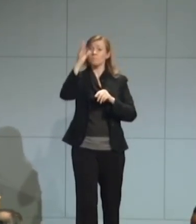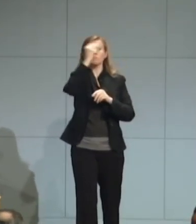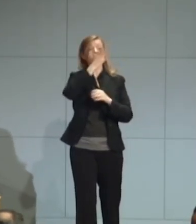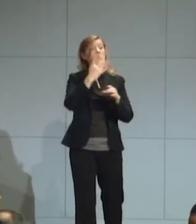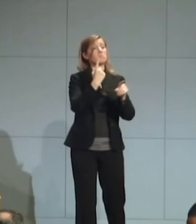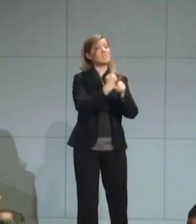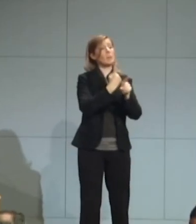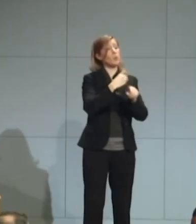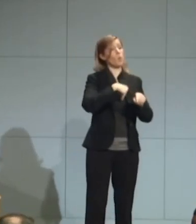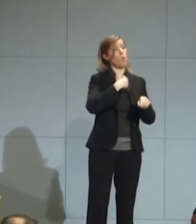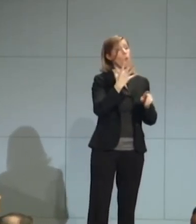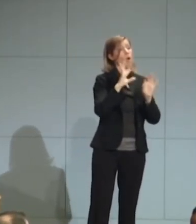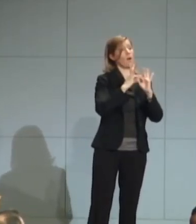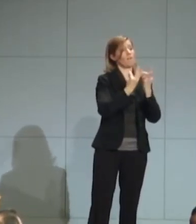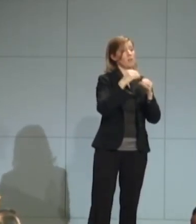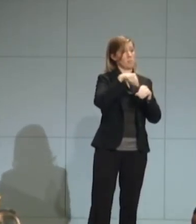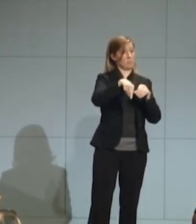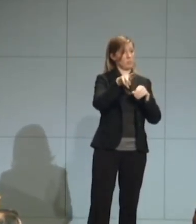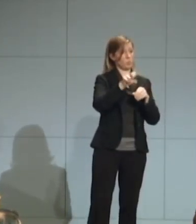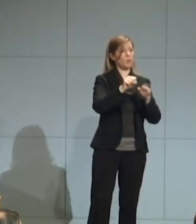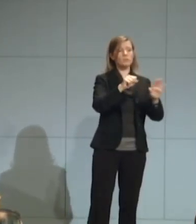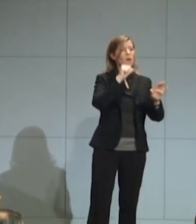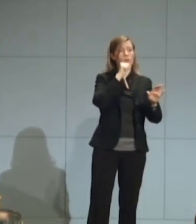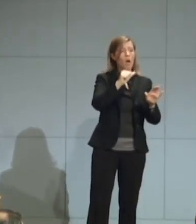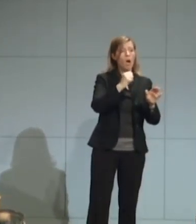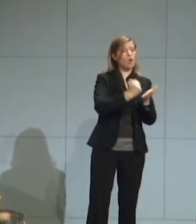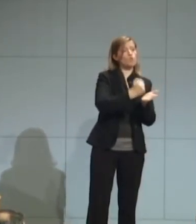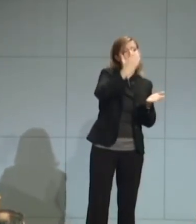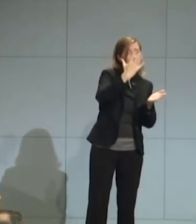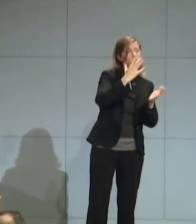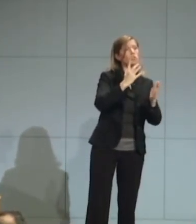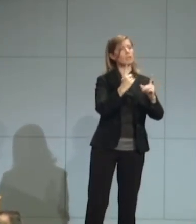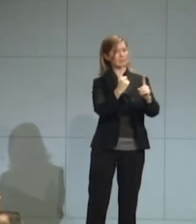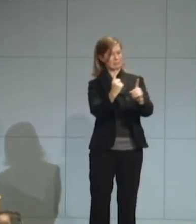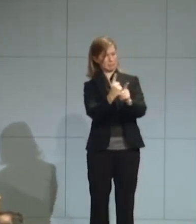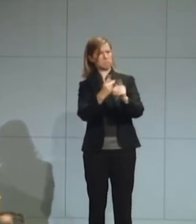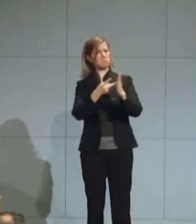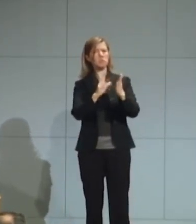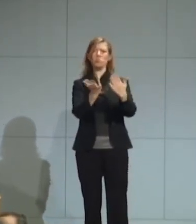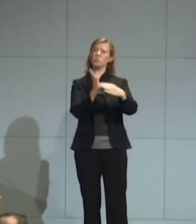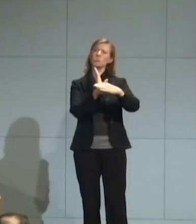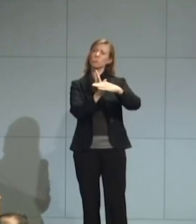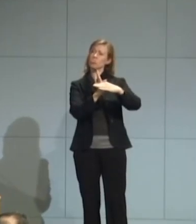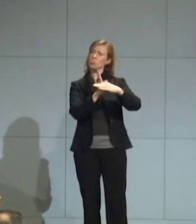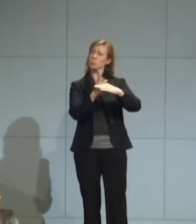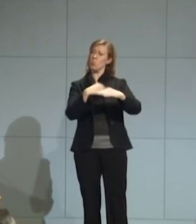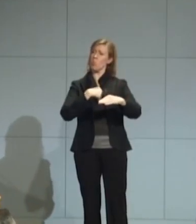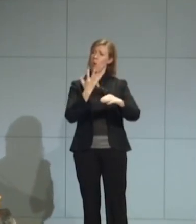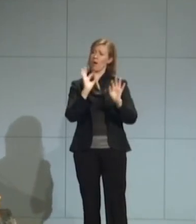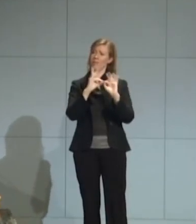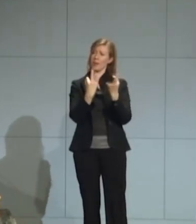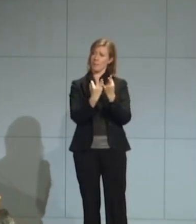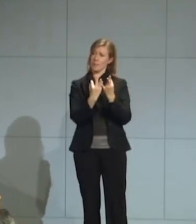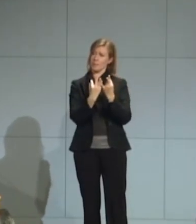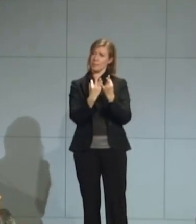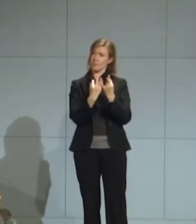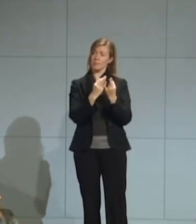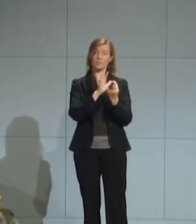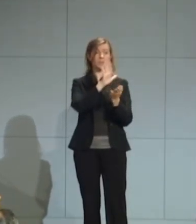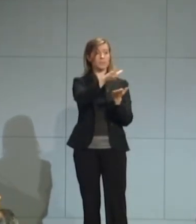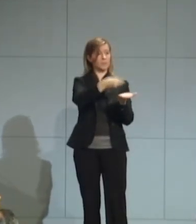all free white persons and only free white persons could be citizens of the United States. In other